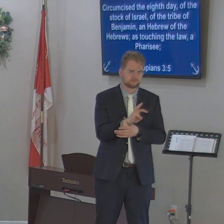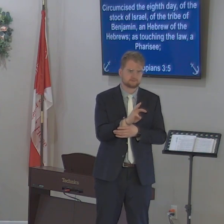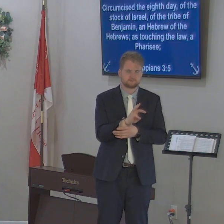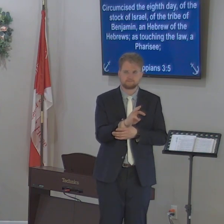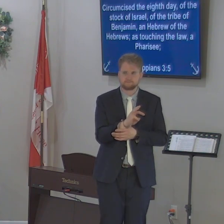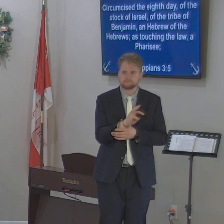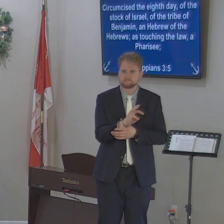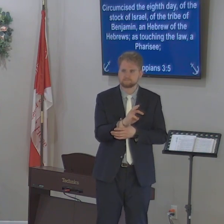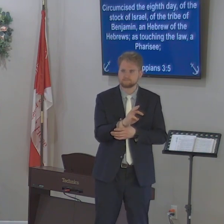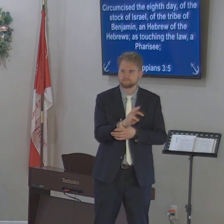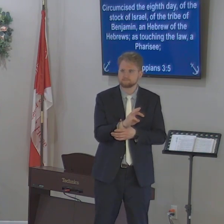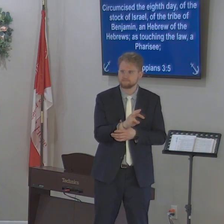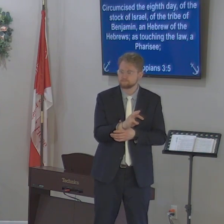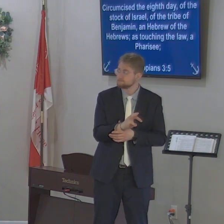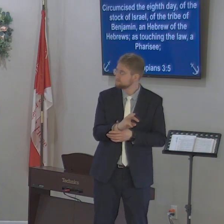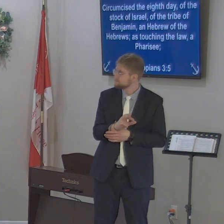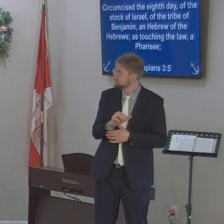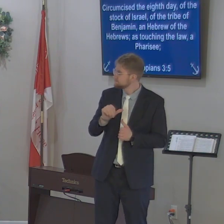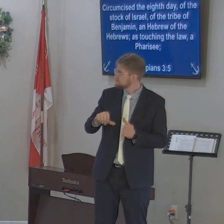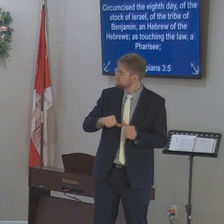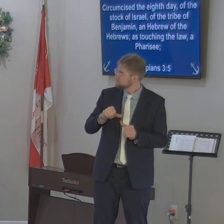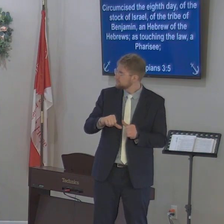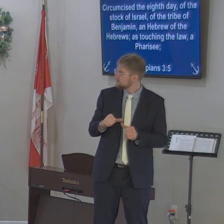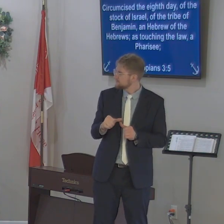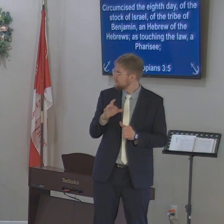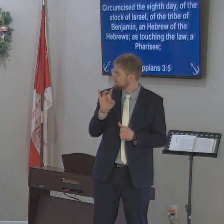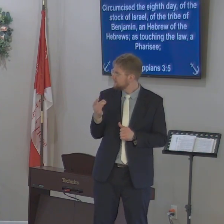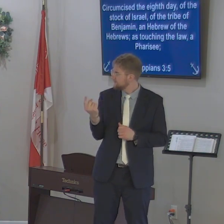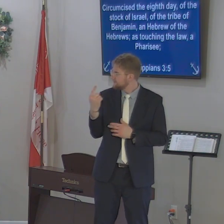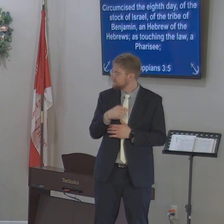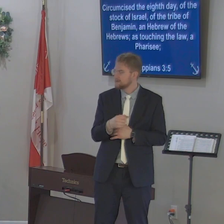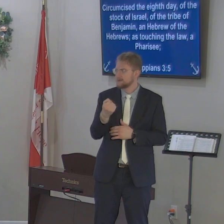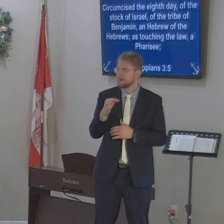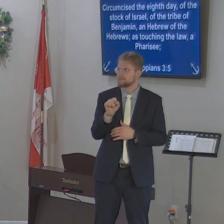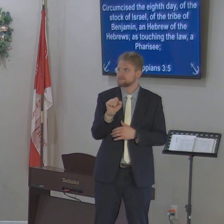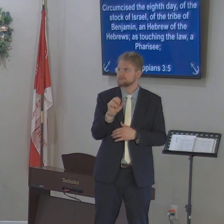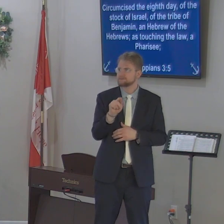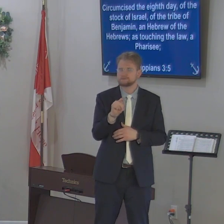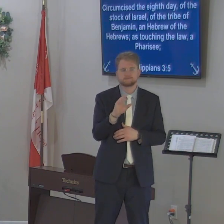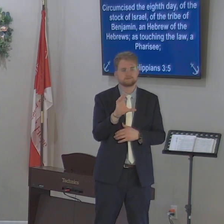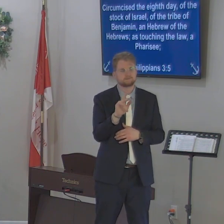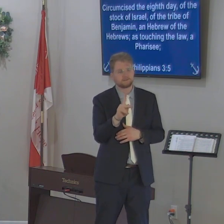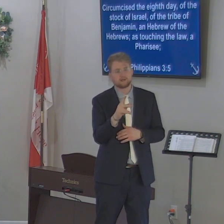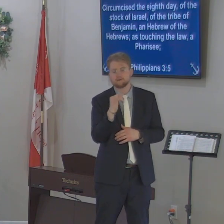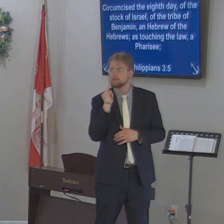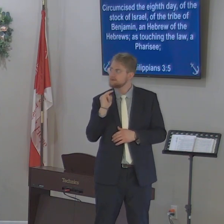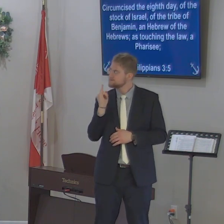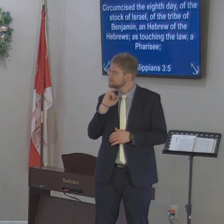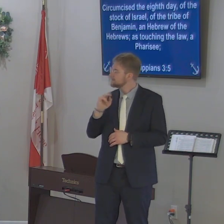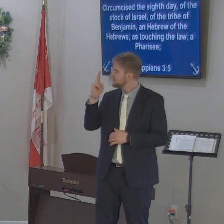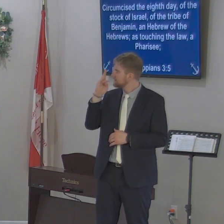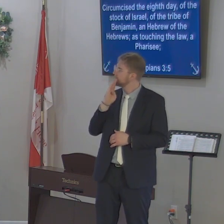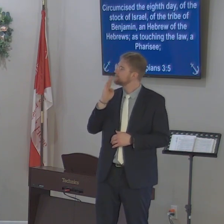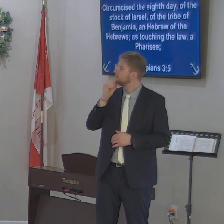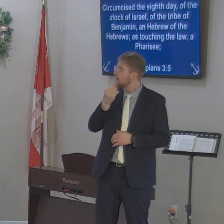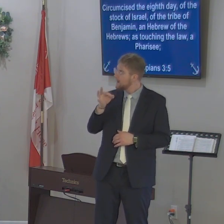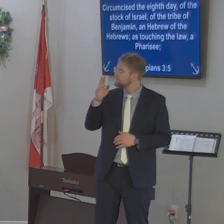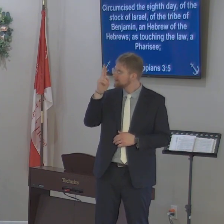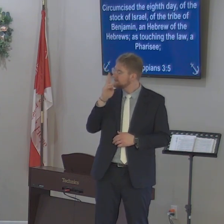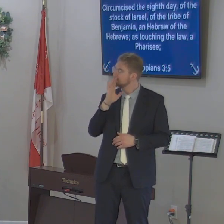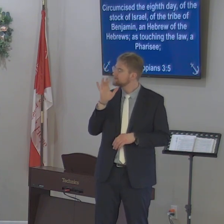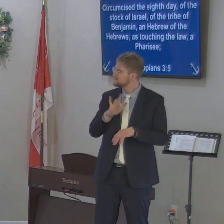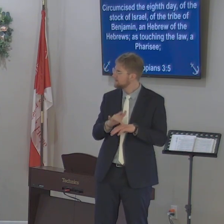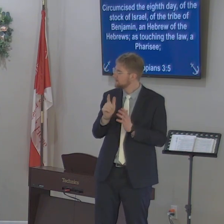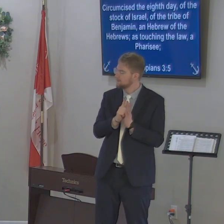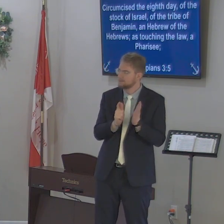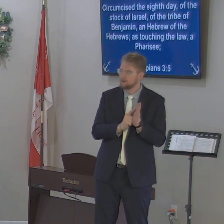this. "Circumcised the eighth day of the stock of Israel, of the tribe of Benjamin, a Hebrew of the Hebrews, as touching the law, a